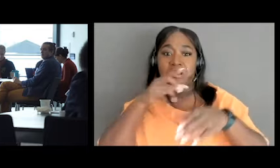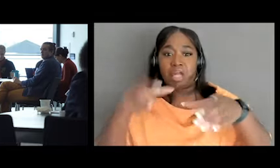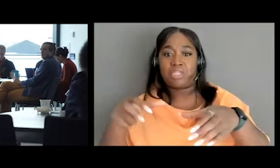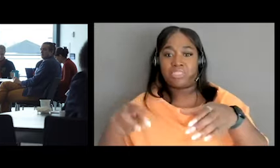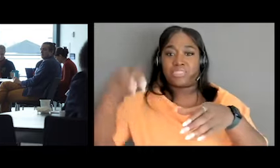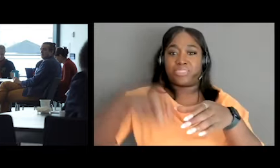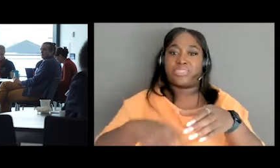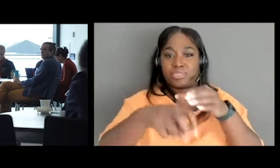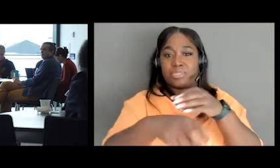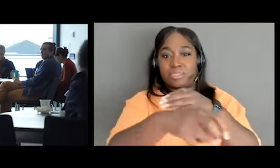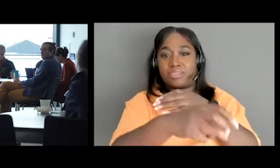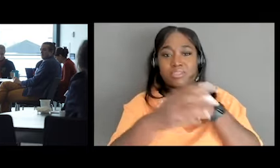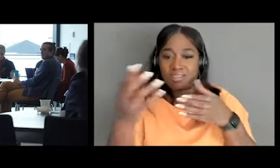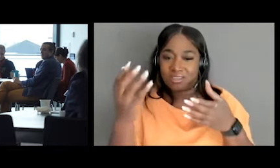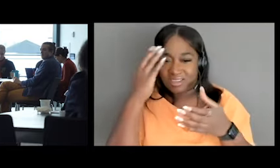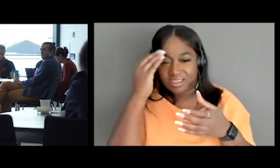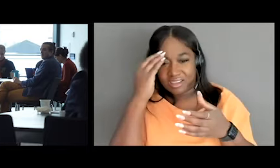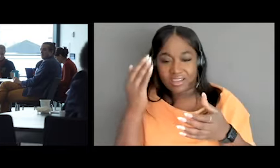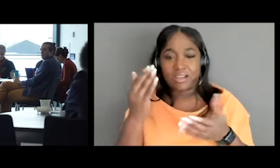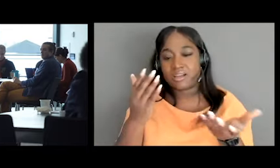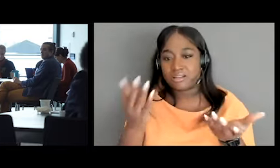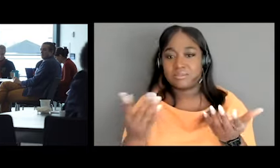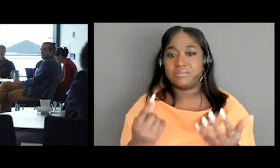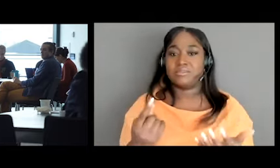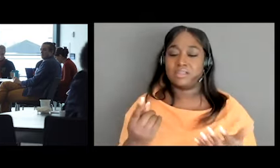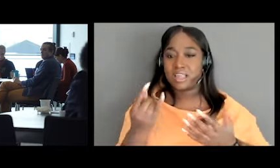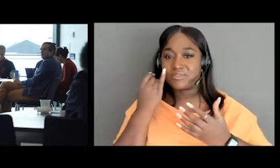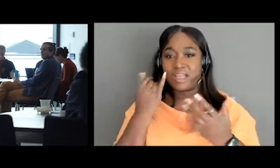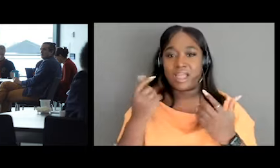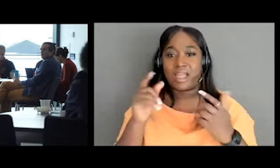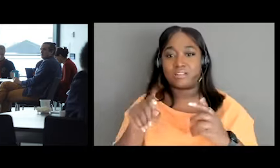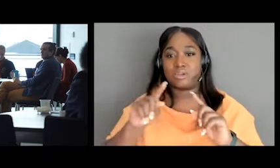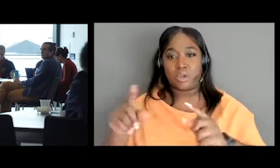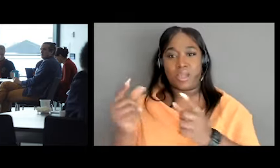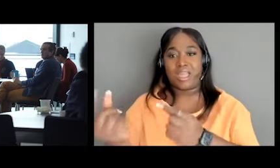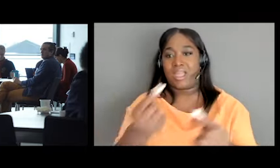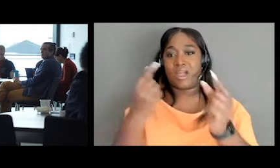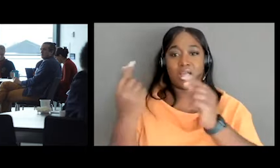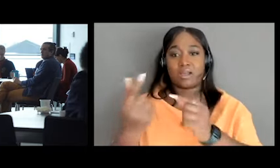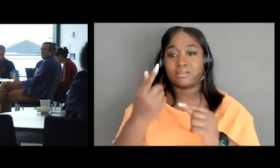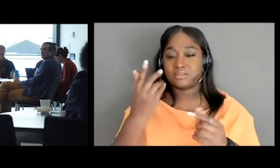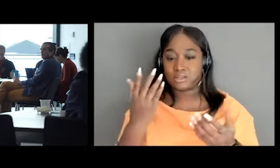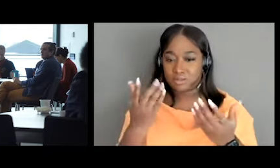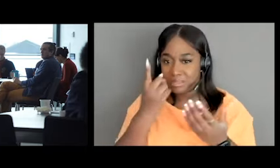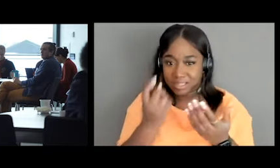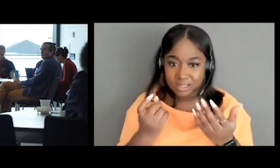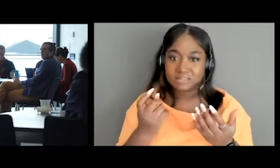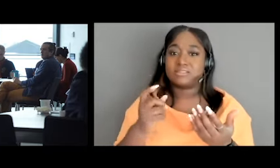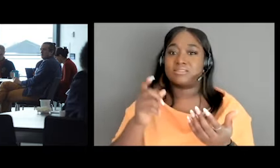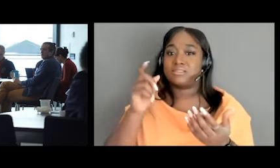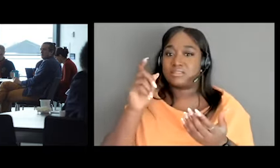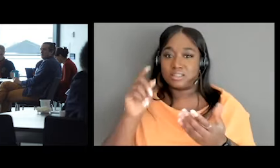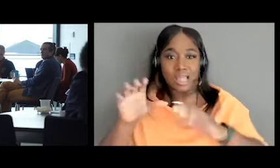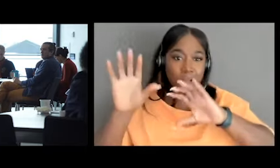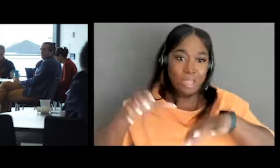might lose 20 minutes between each location that I need to go. So if I can